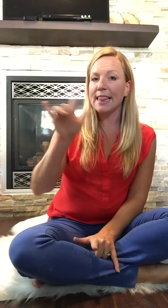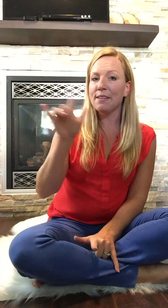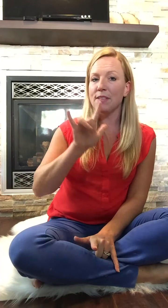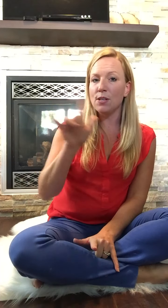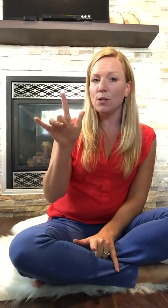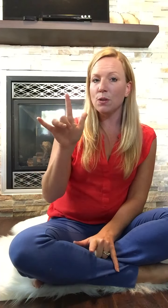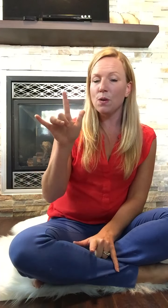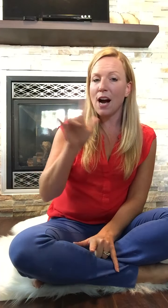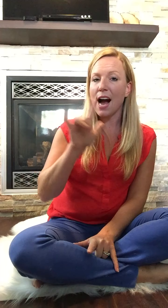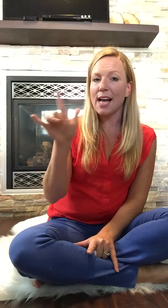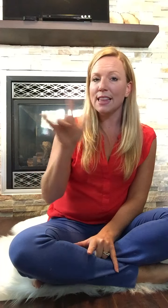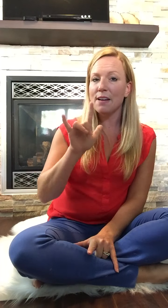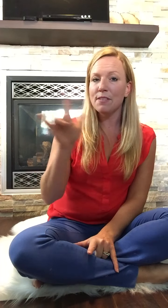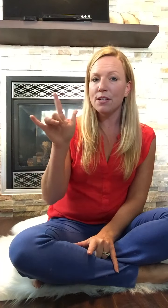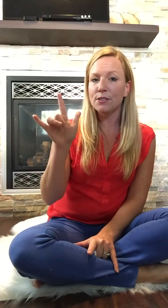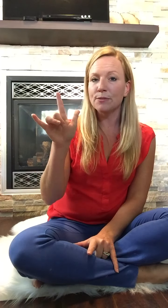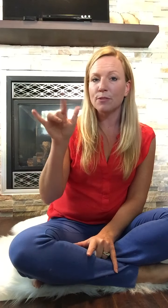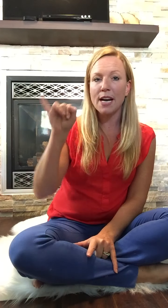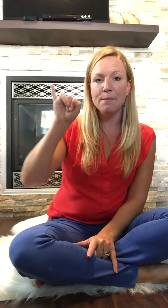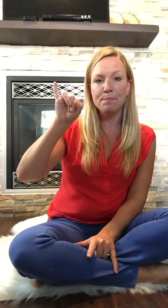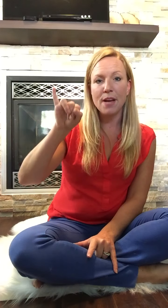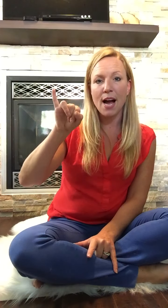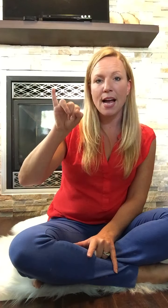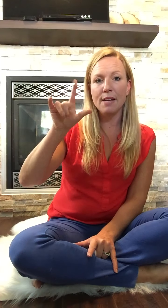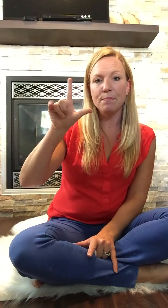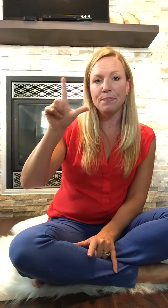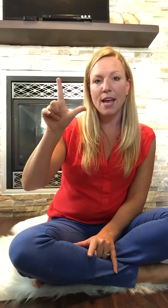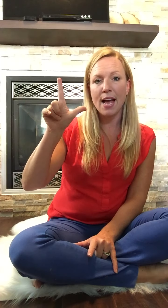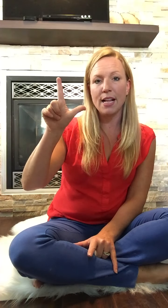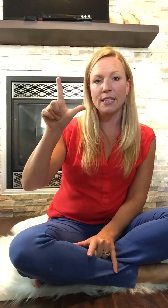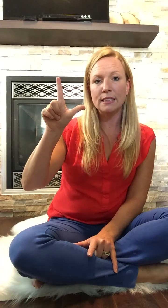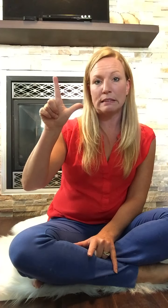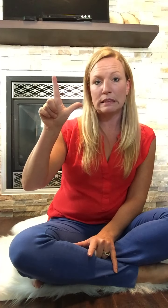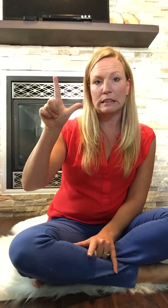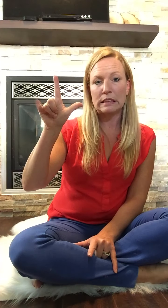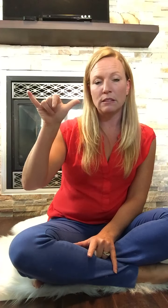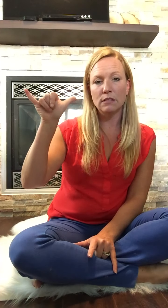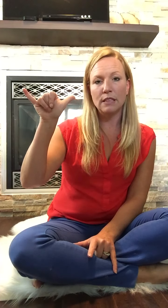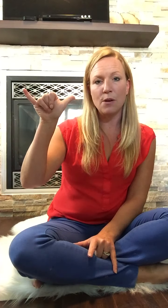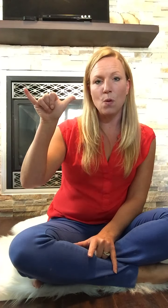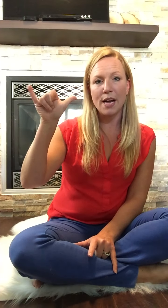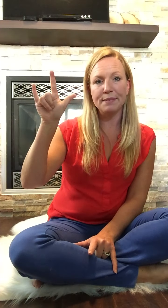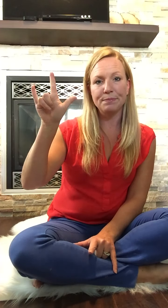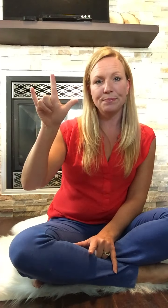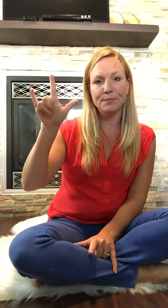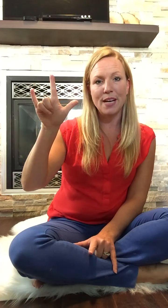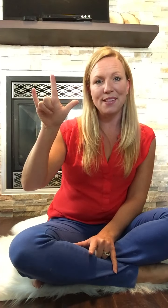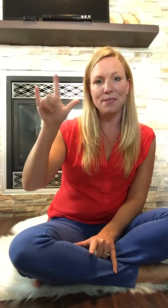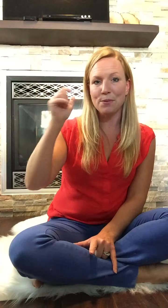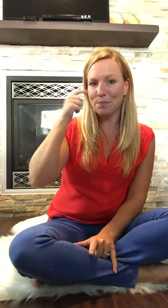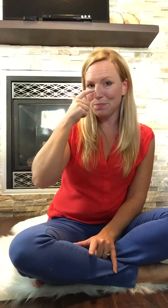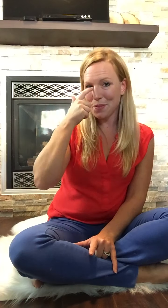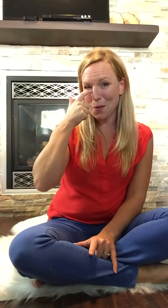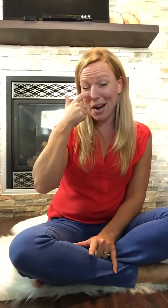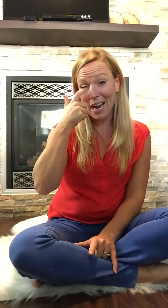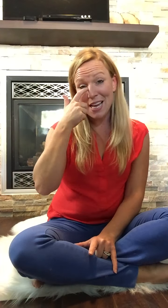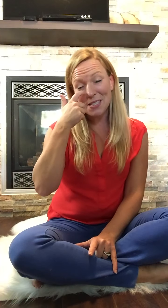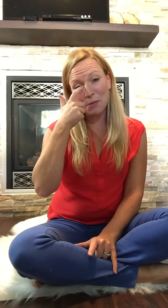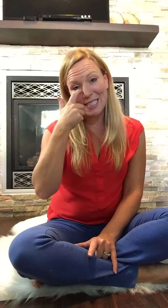love you, right? I, L, and Y. I love you. All right, so we